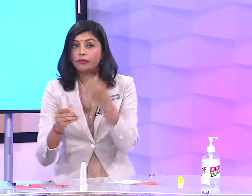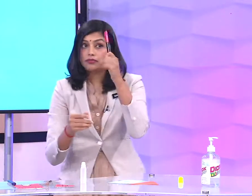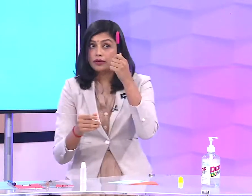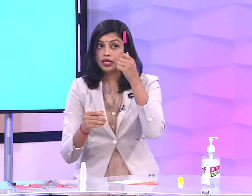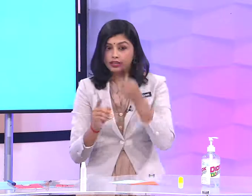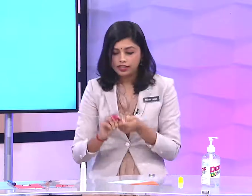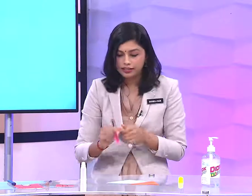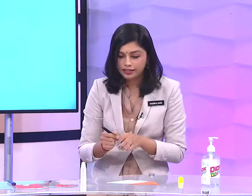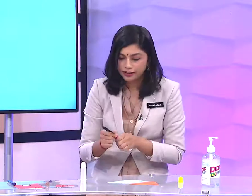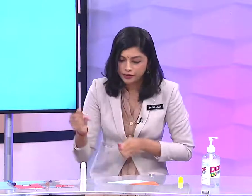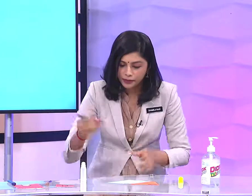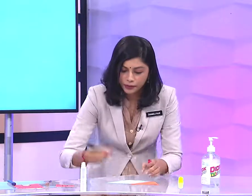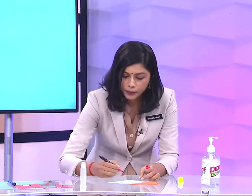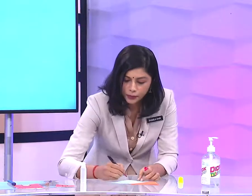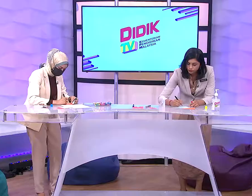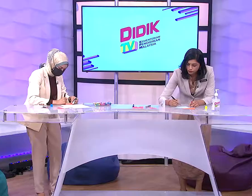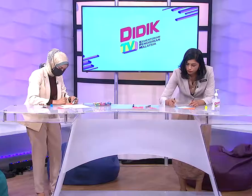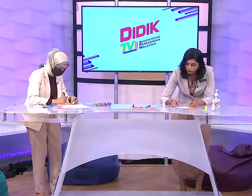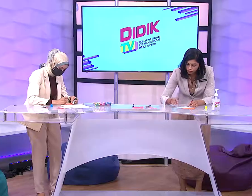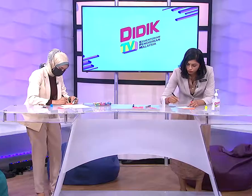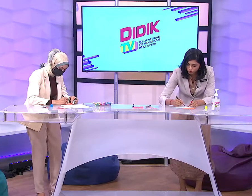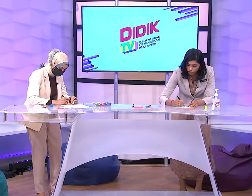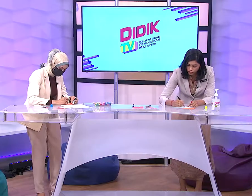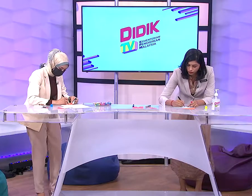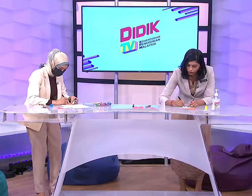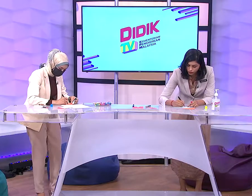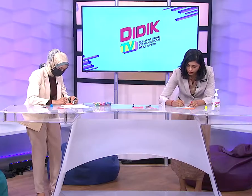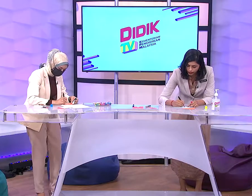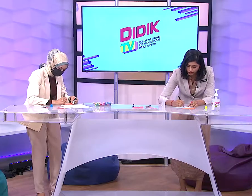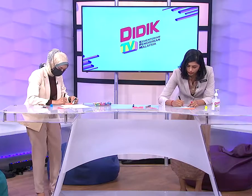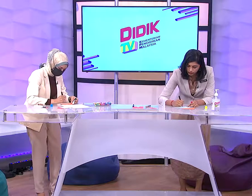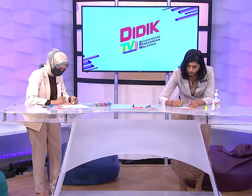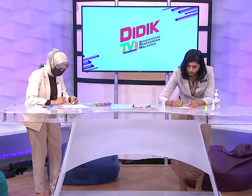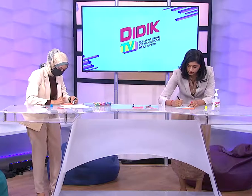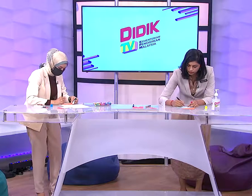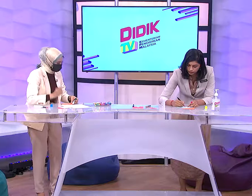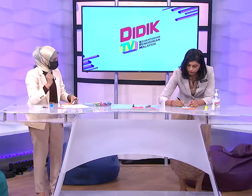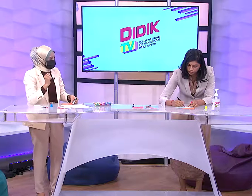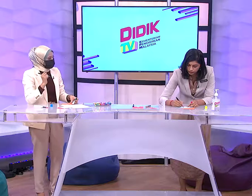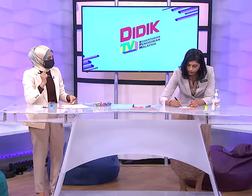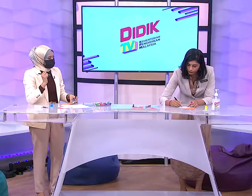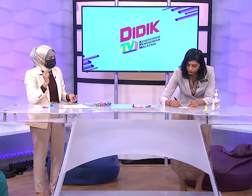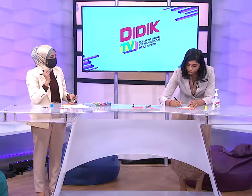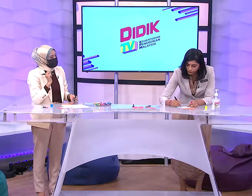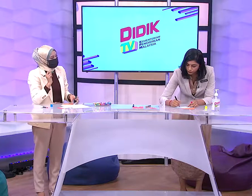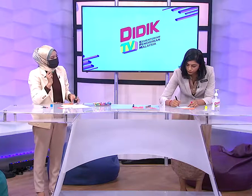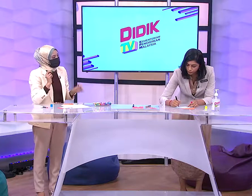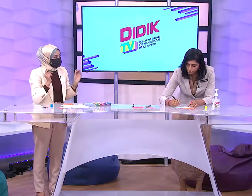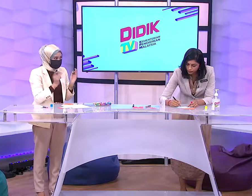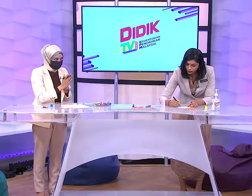I'm taking this. So I will draw the door. Yes. But teacher, yep. We'll take a short break